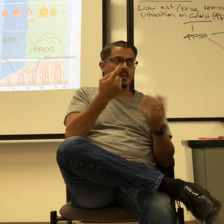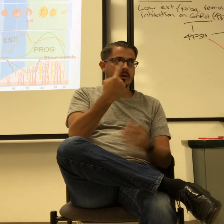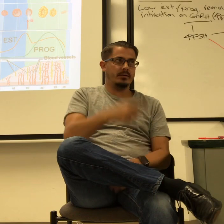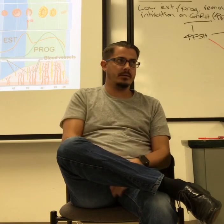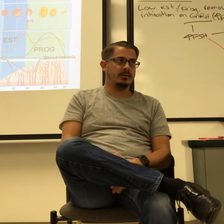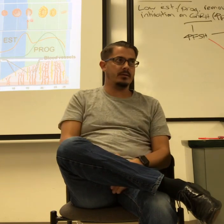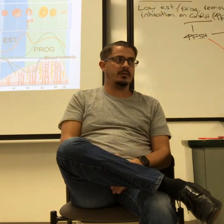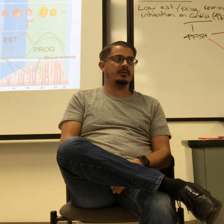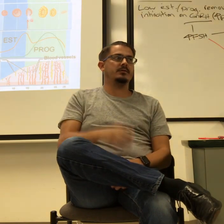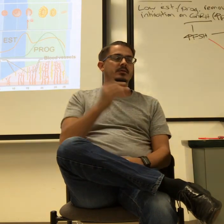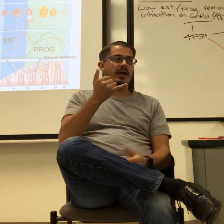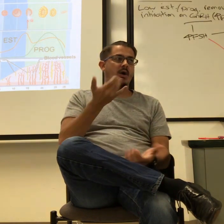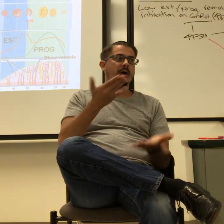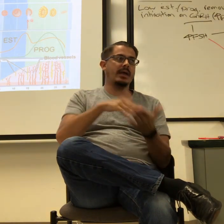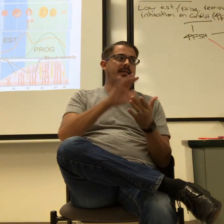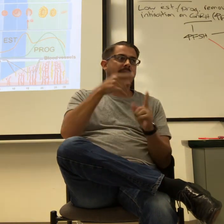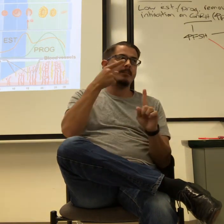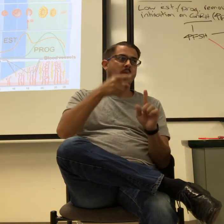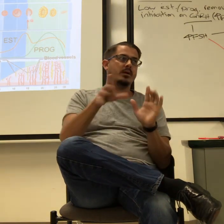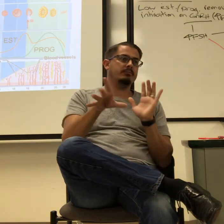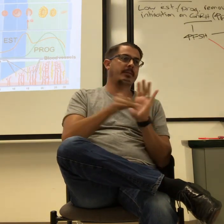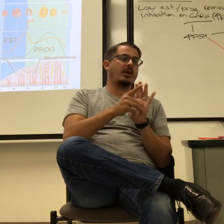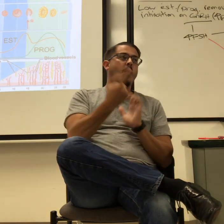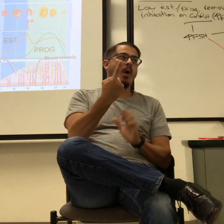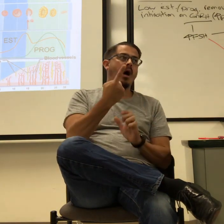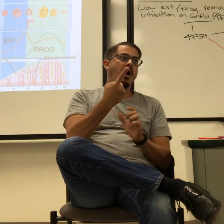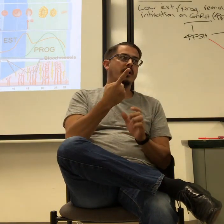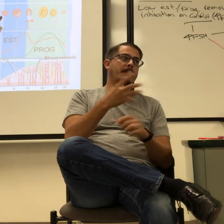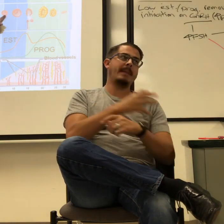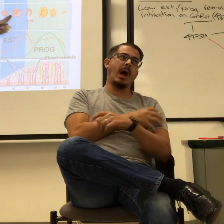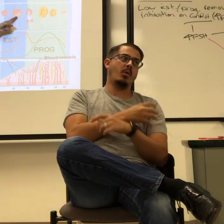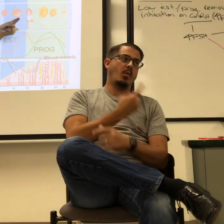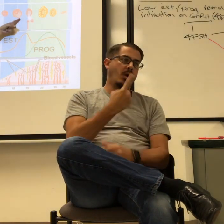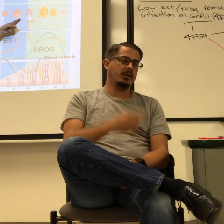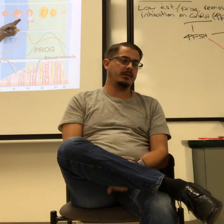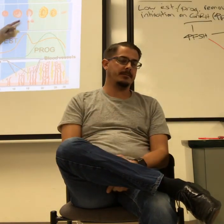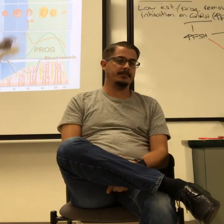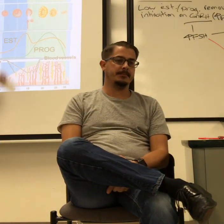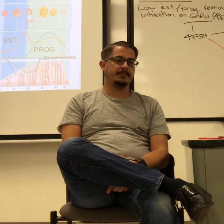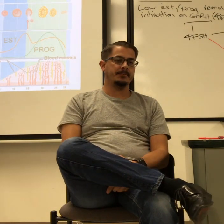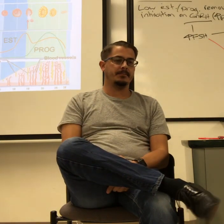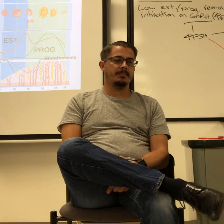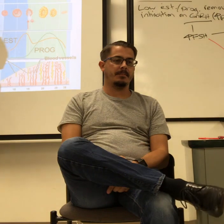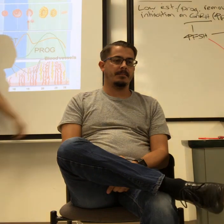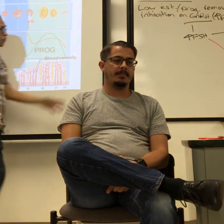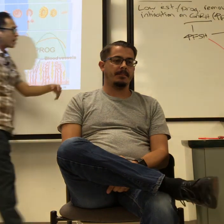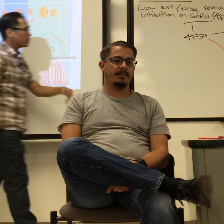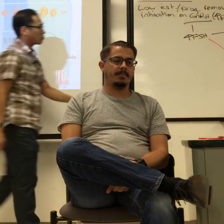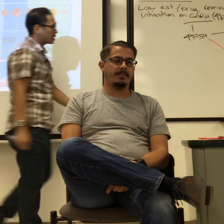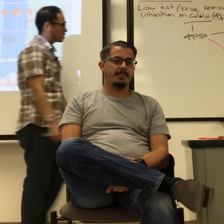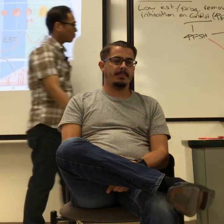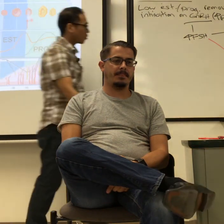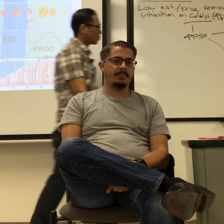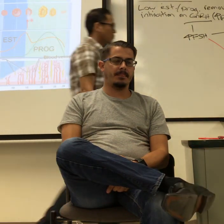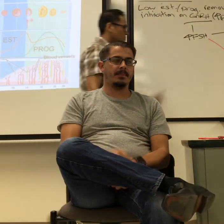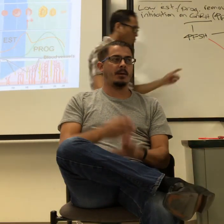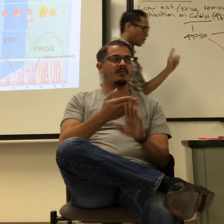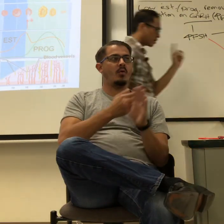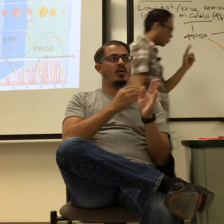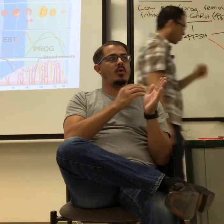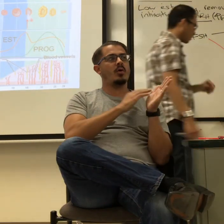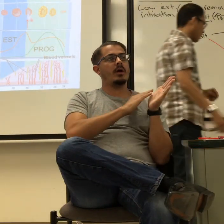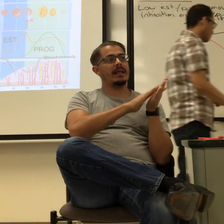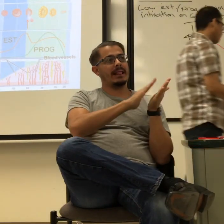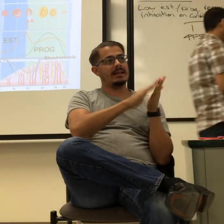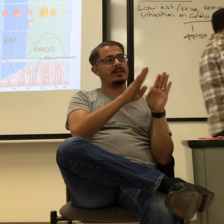1. So let's get to that point again. So we get 1 secondary, that becomes graphene. Now before I erase the board, there is